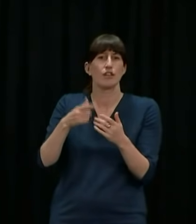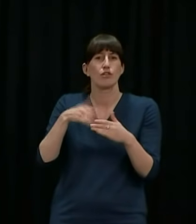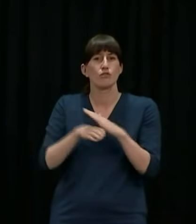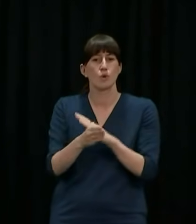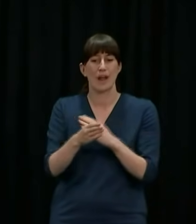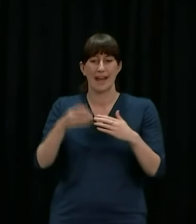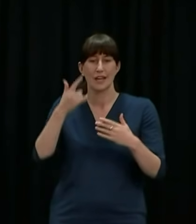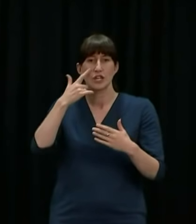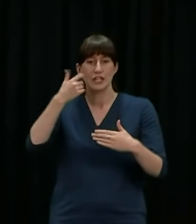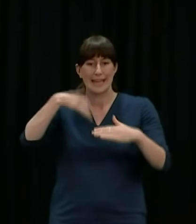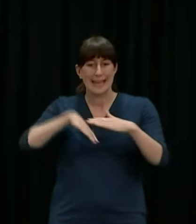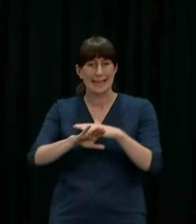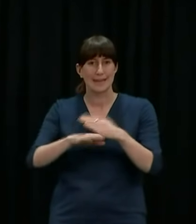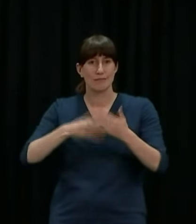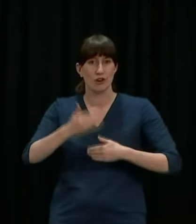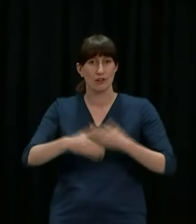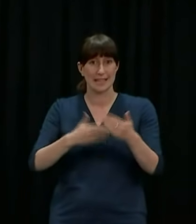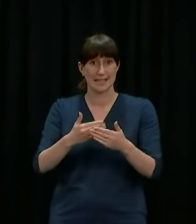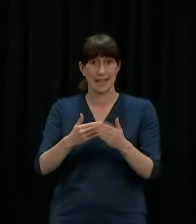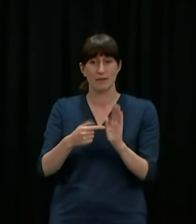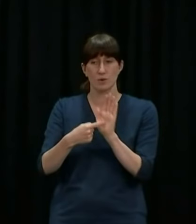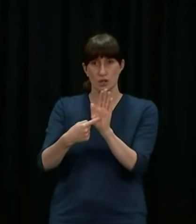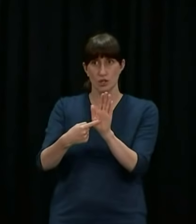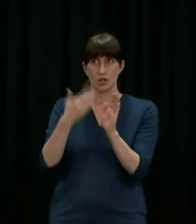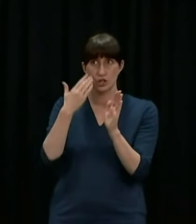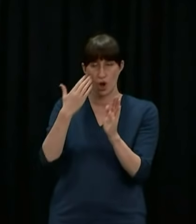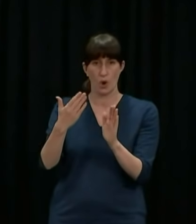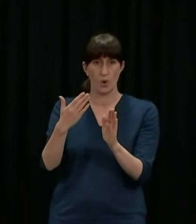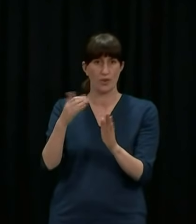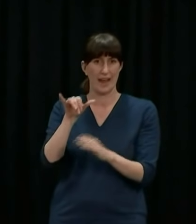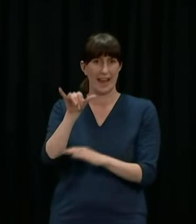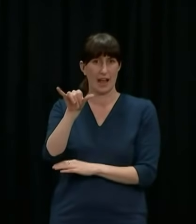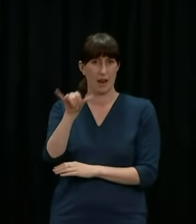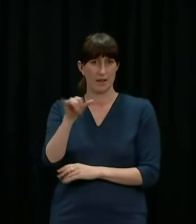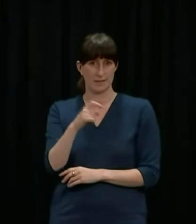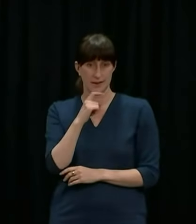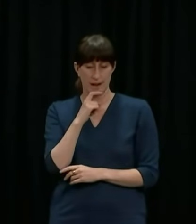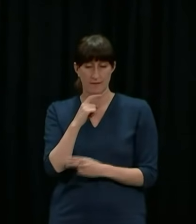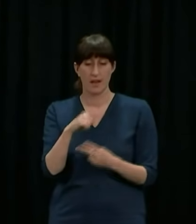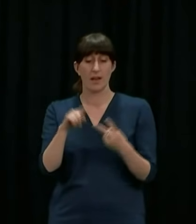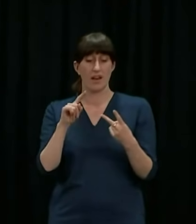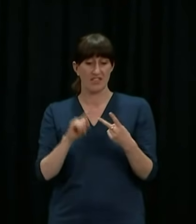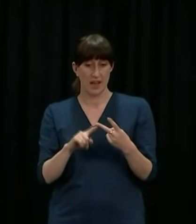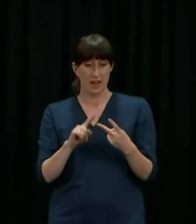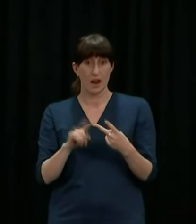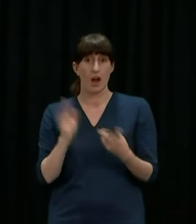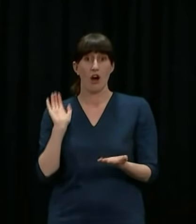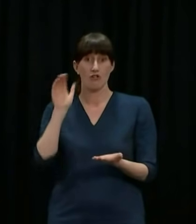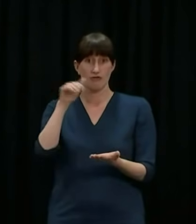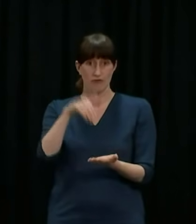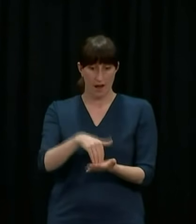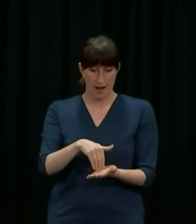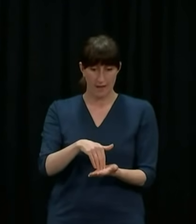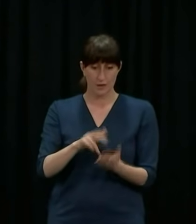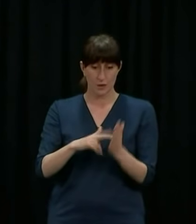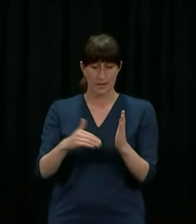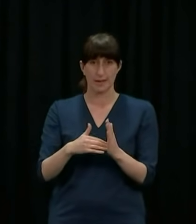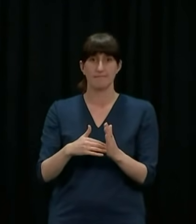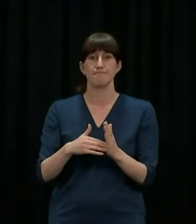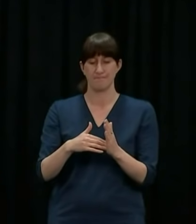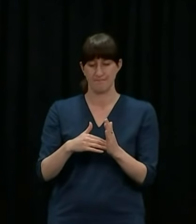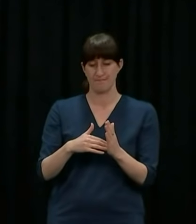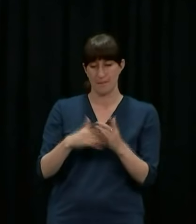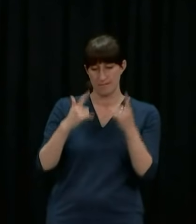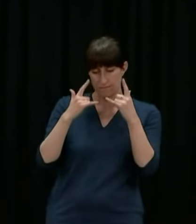check-in process for a flight. And then secondly, they will be more thoroughly checked here in New Zealand, and there'll be penalties for those who have